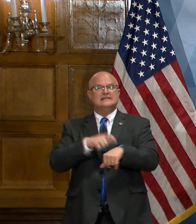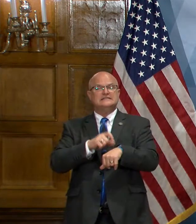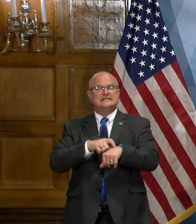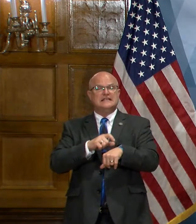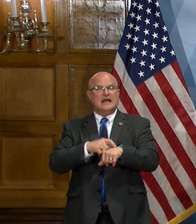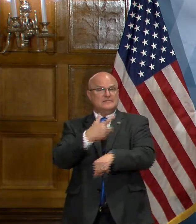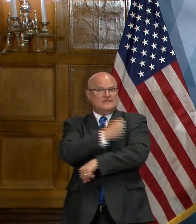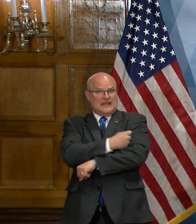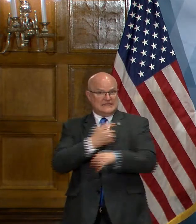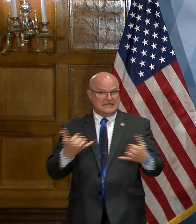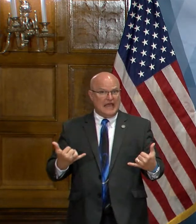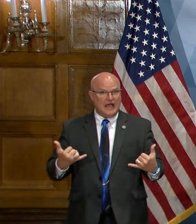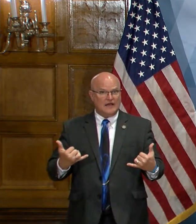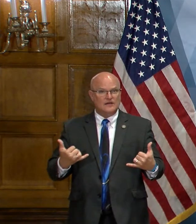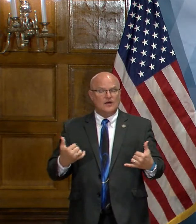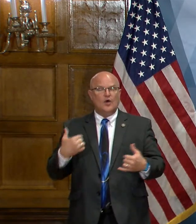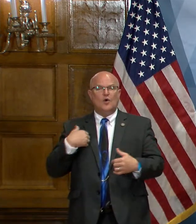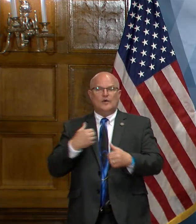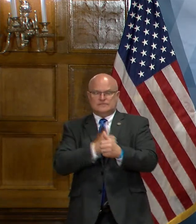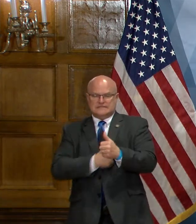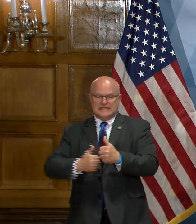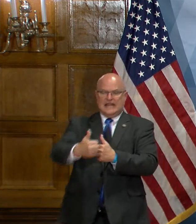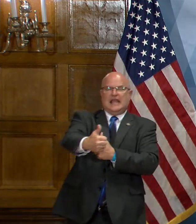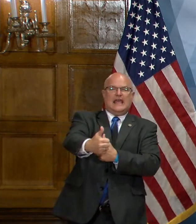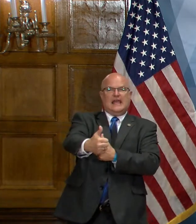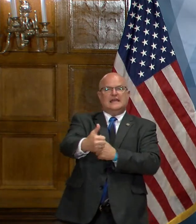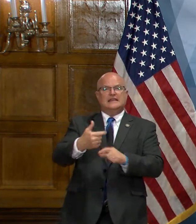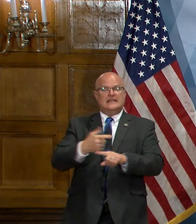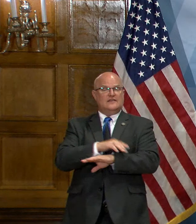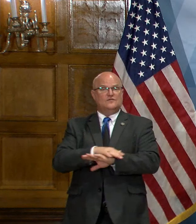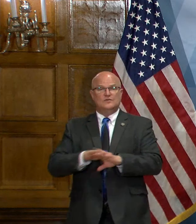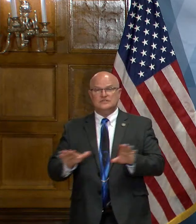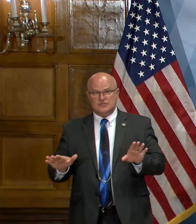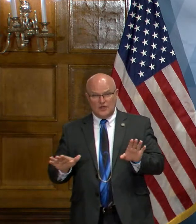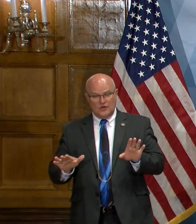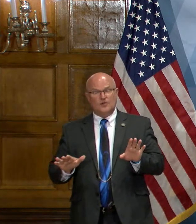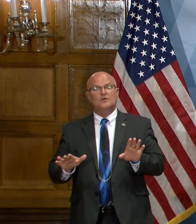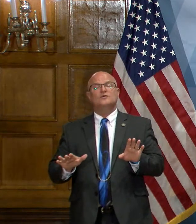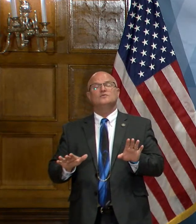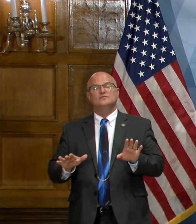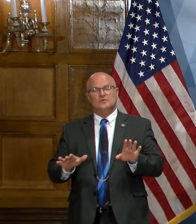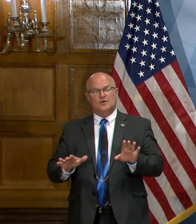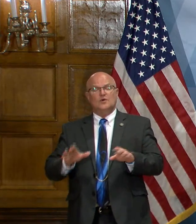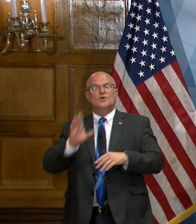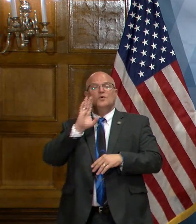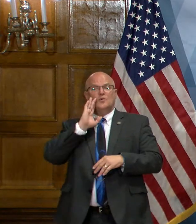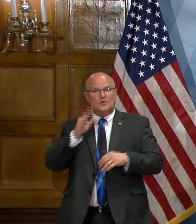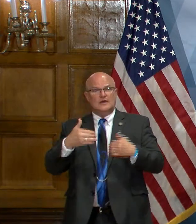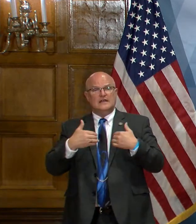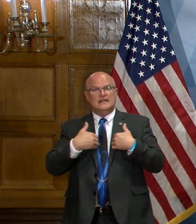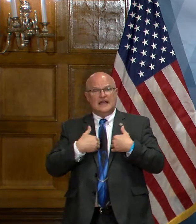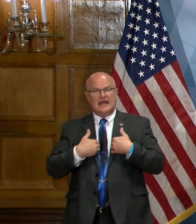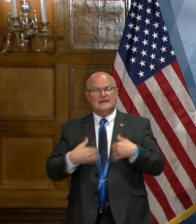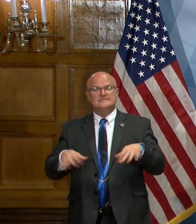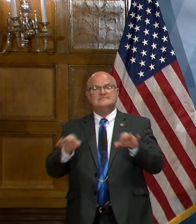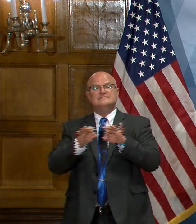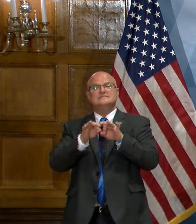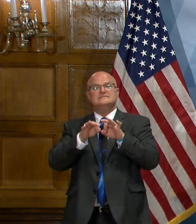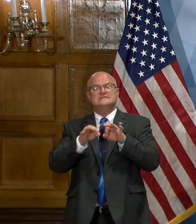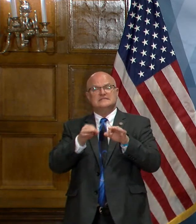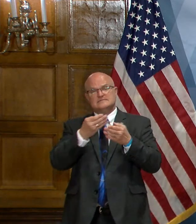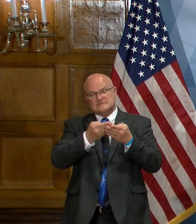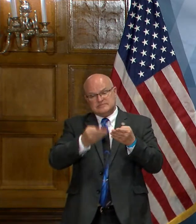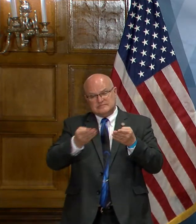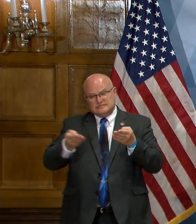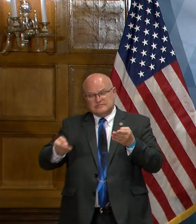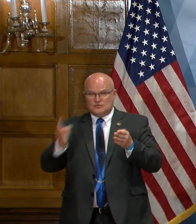to vaccinate. We have to get ahead of this. If we don't, we will have significant transmission and new